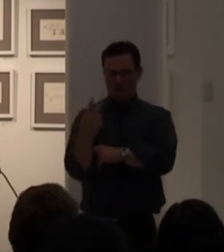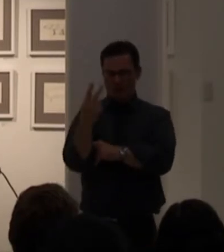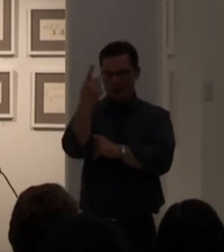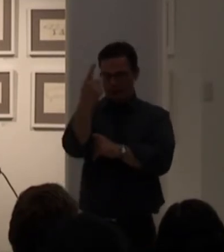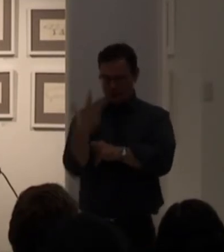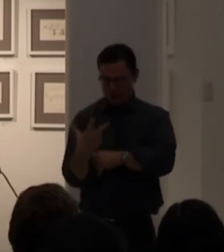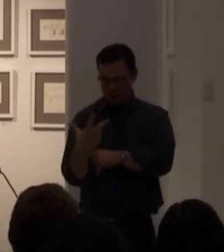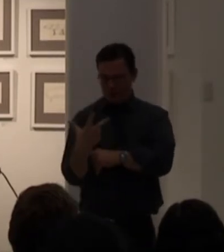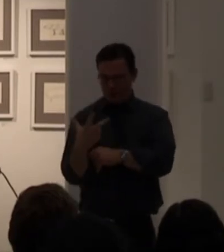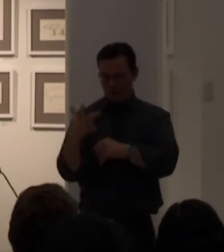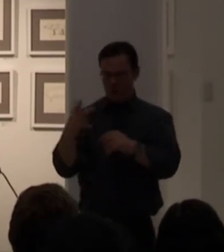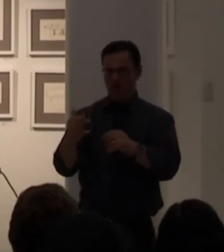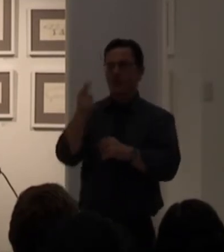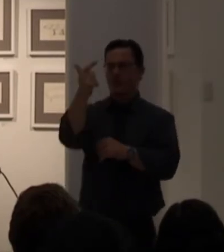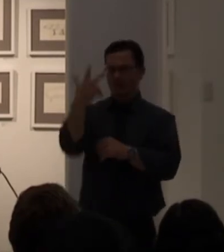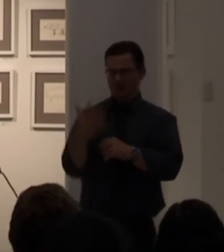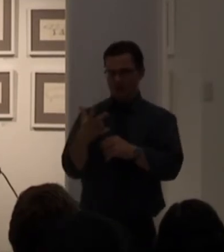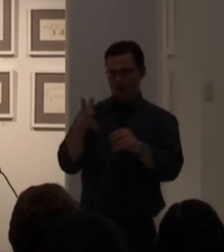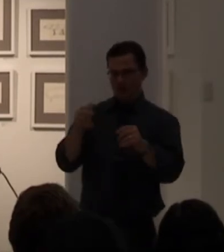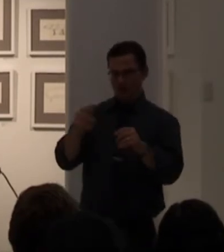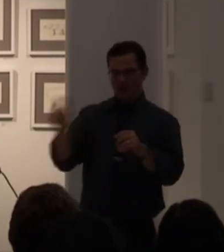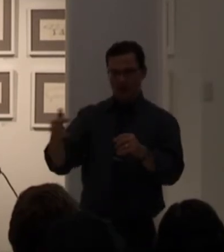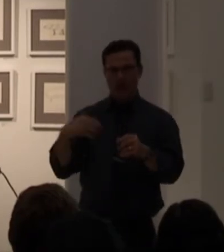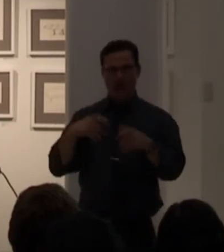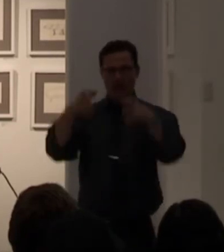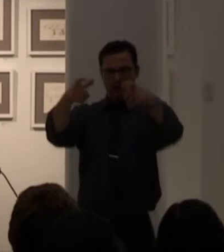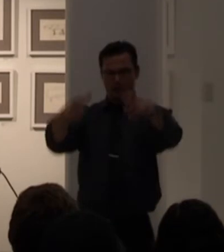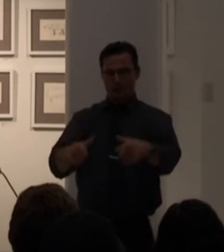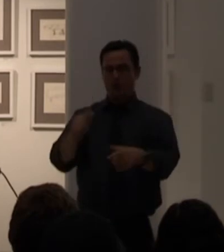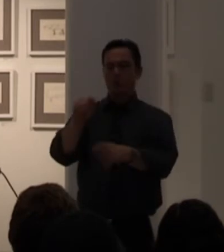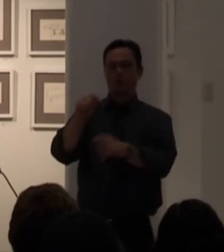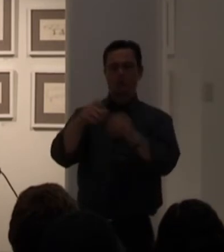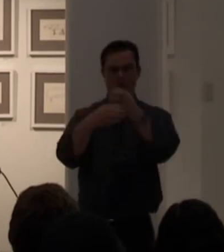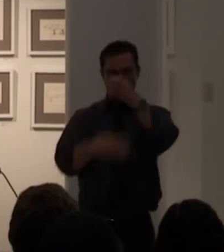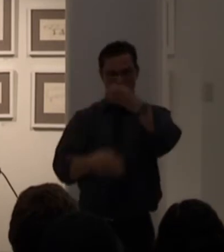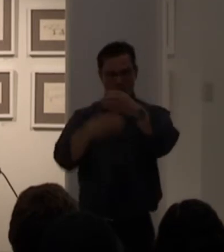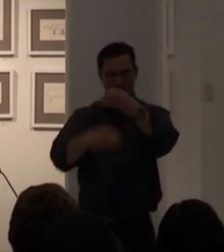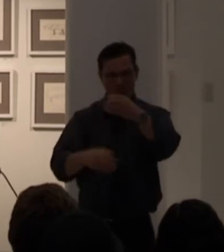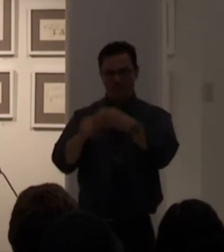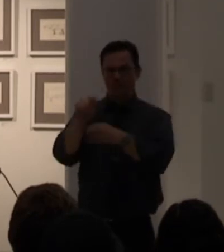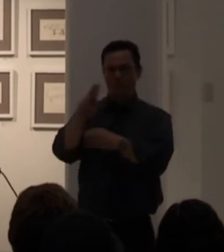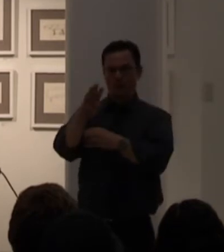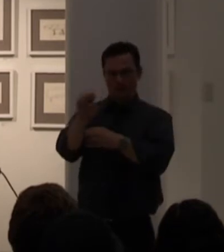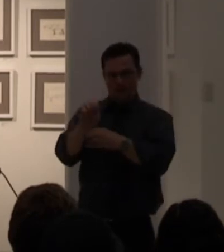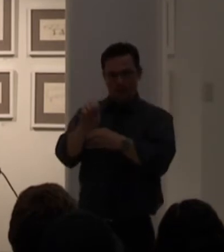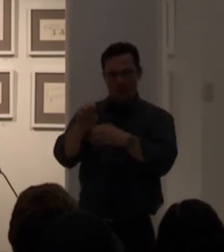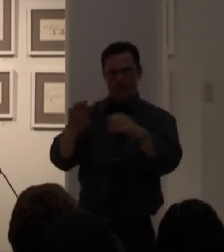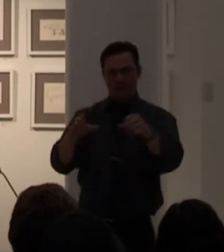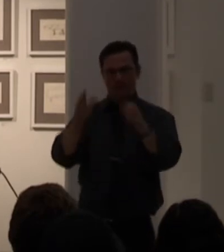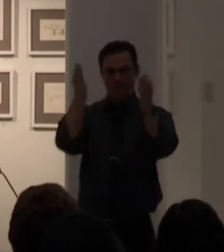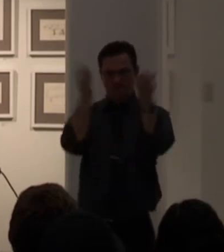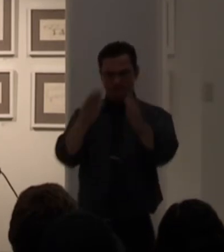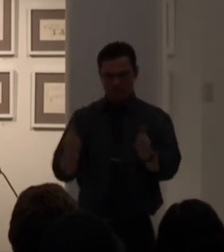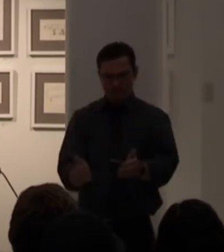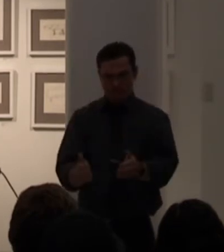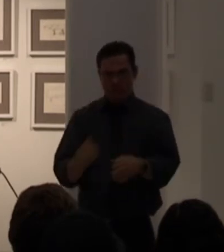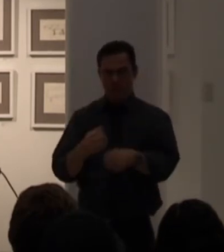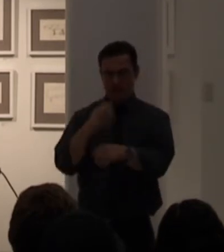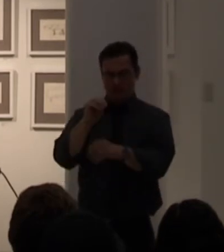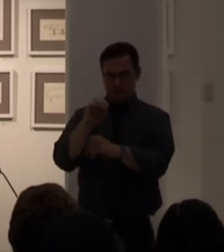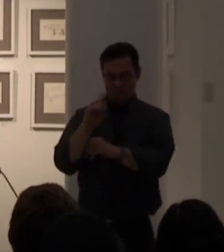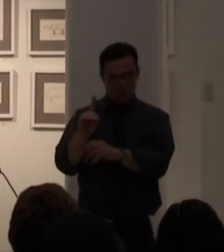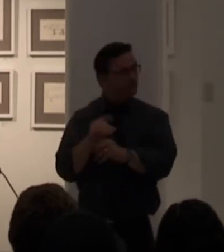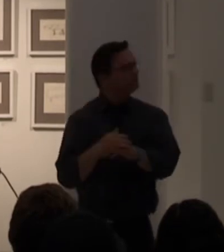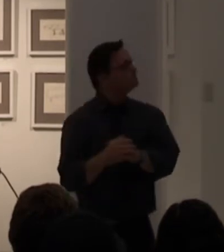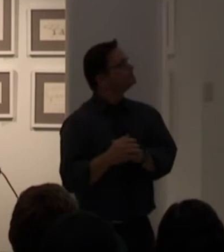it away, 1/3, and we had a tube. Out of the tube, we did convolutes, and we made a mold,